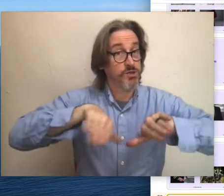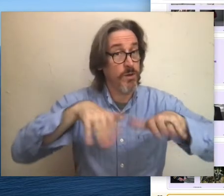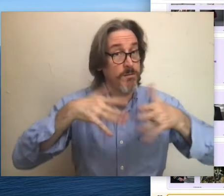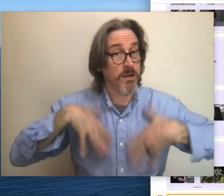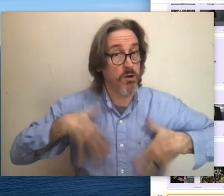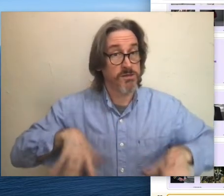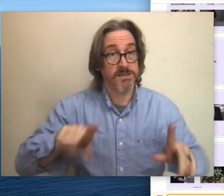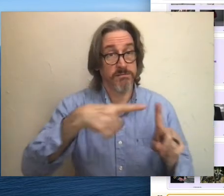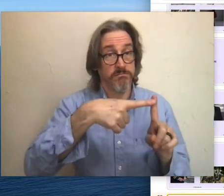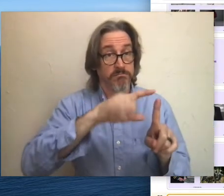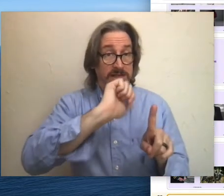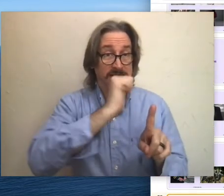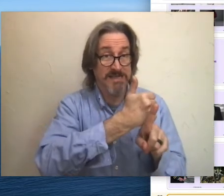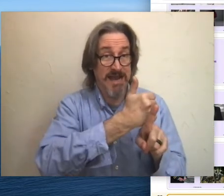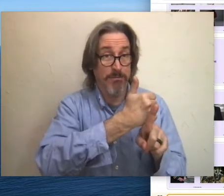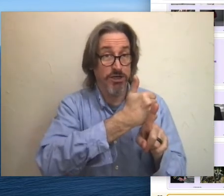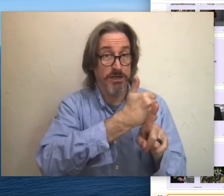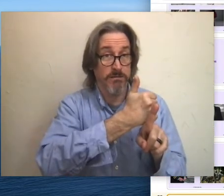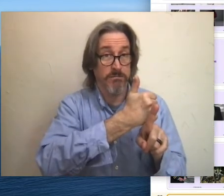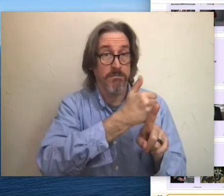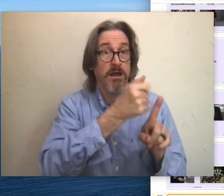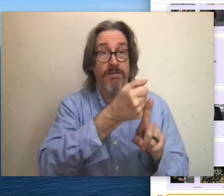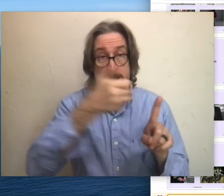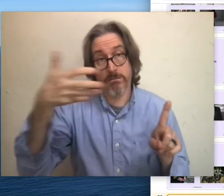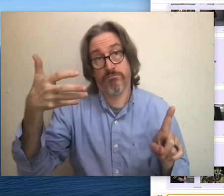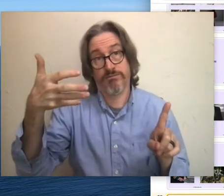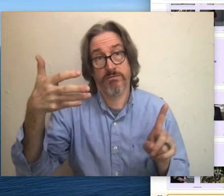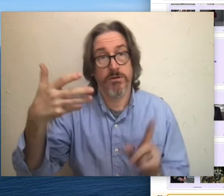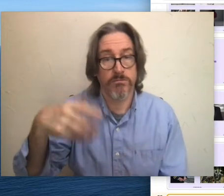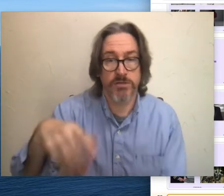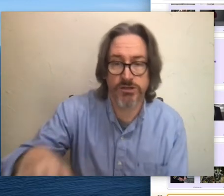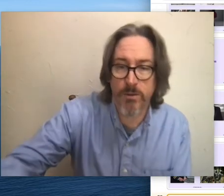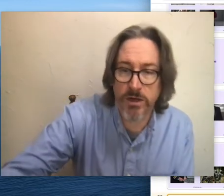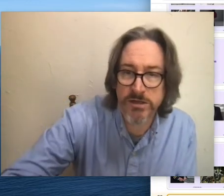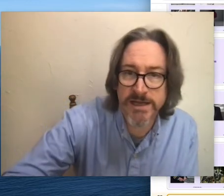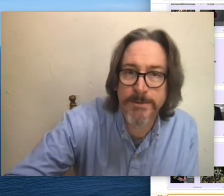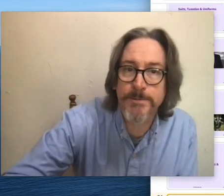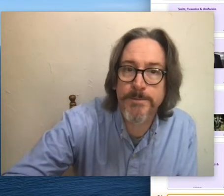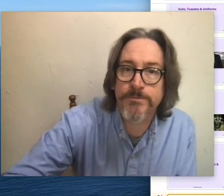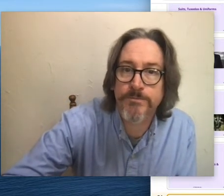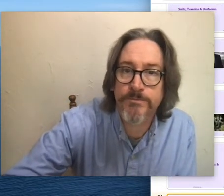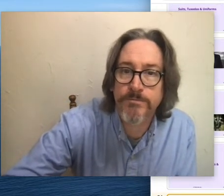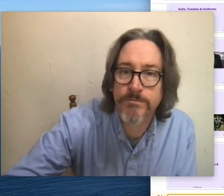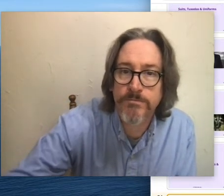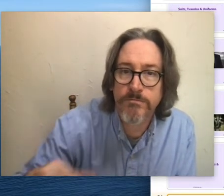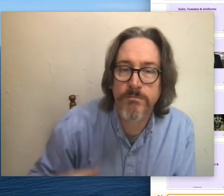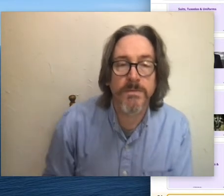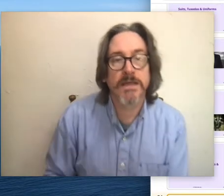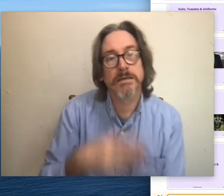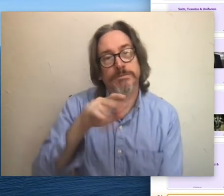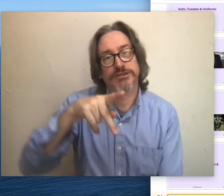So swim clothes is establishing it and then describe what it looks like.